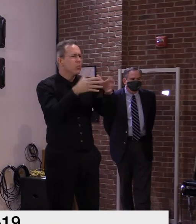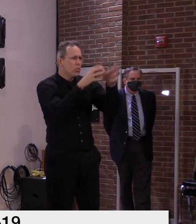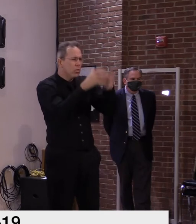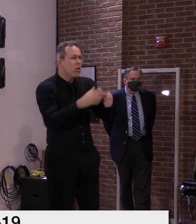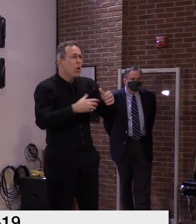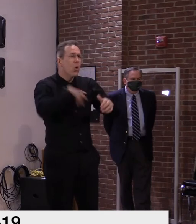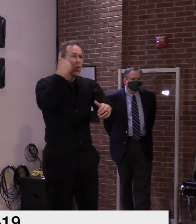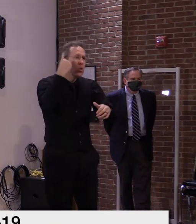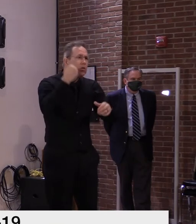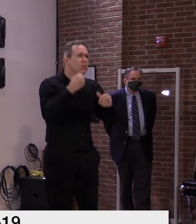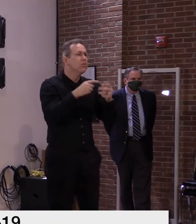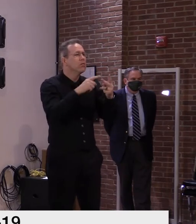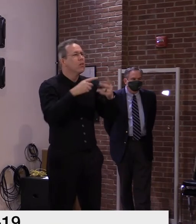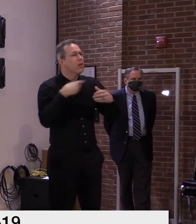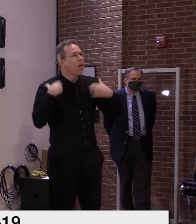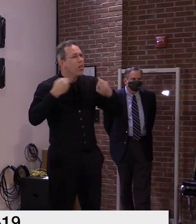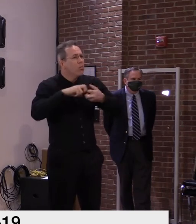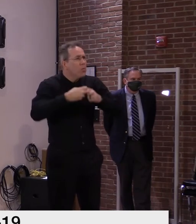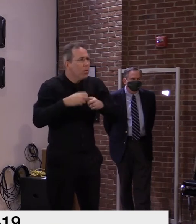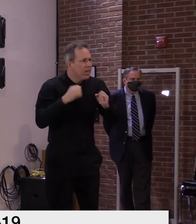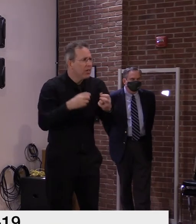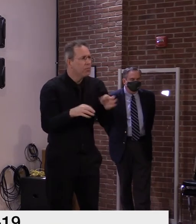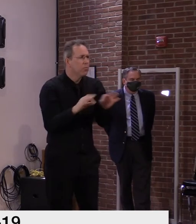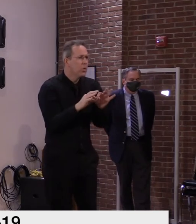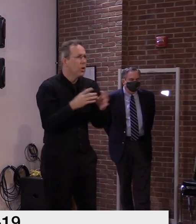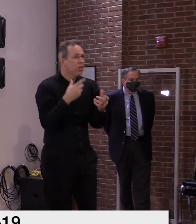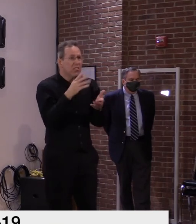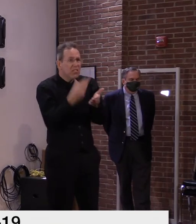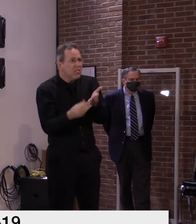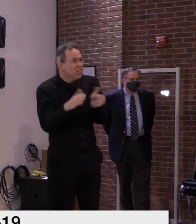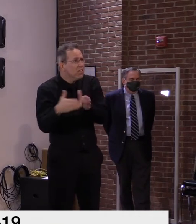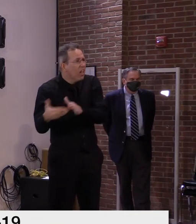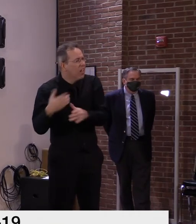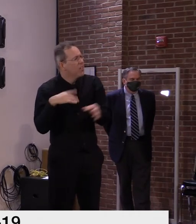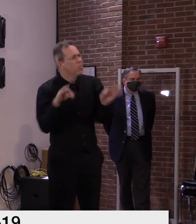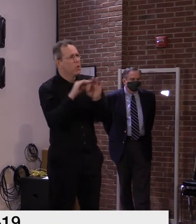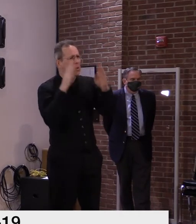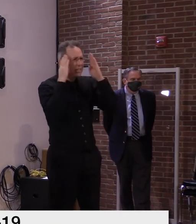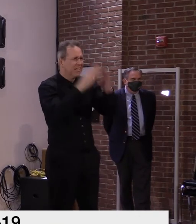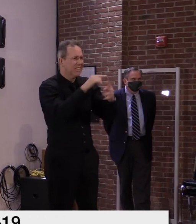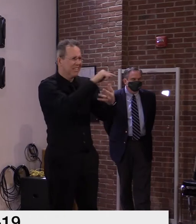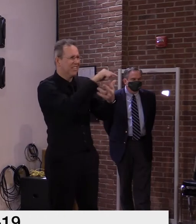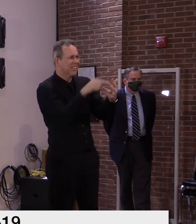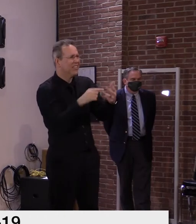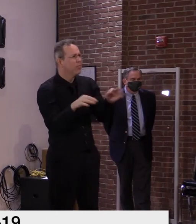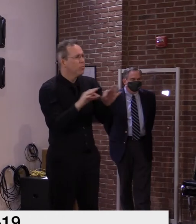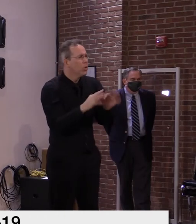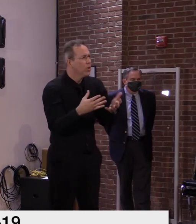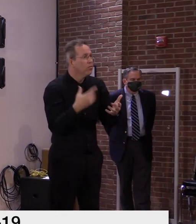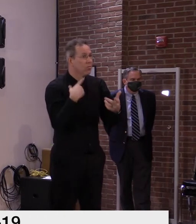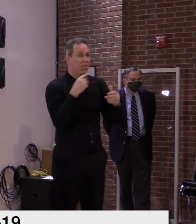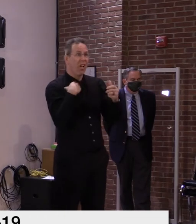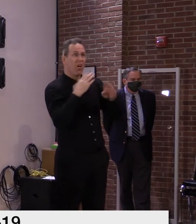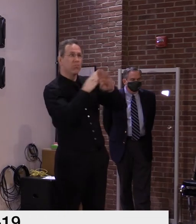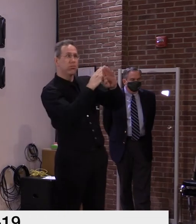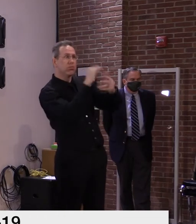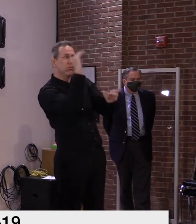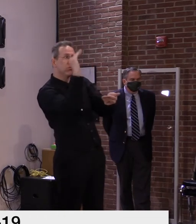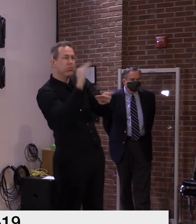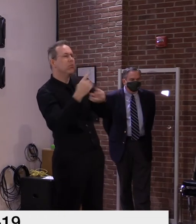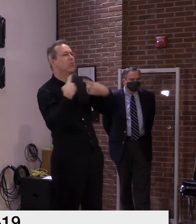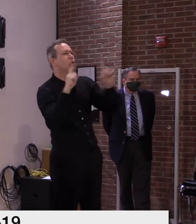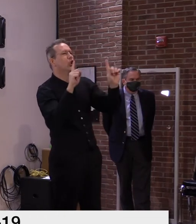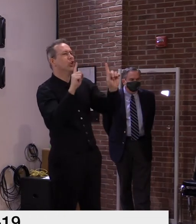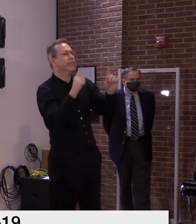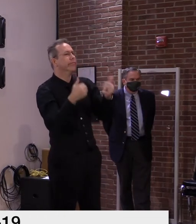supply, you have to make decisions, you have to prioritize, and that's what we've done and done so successfully. And I think in the end, people will